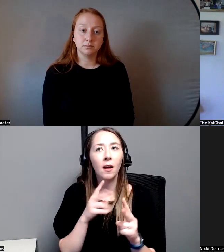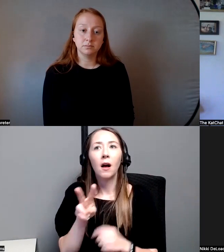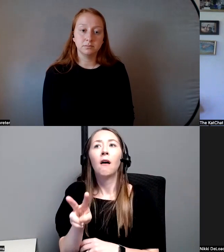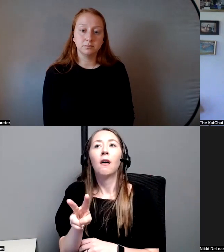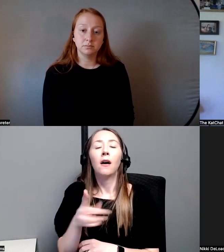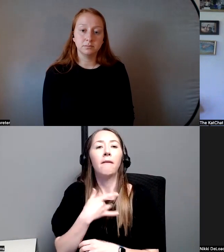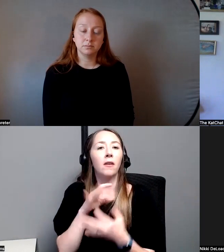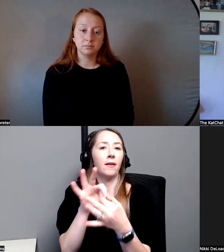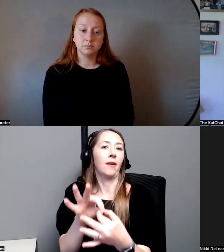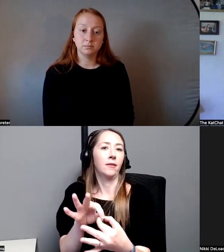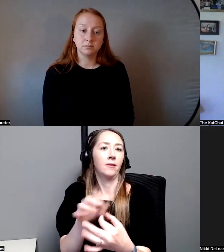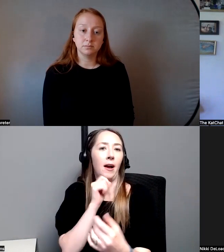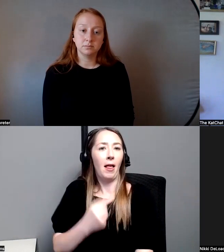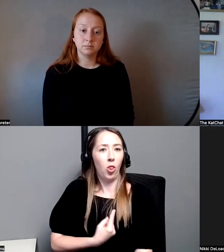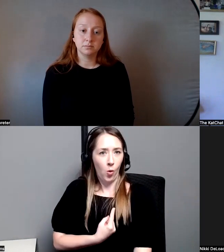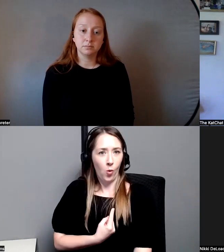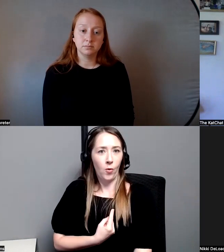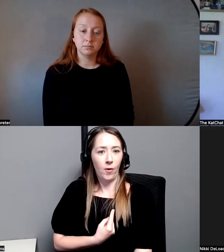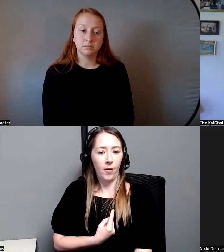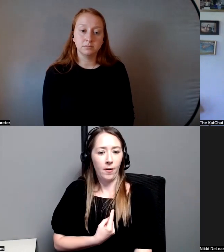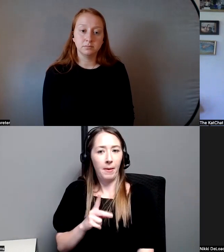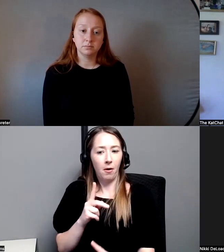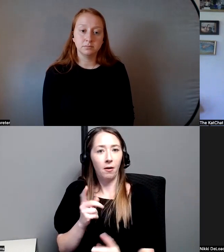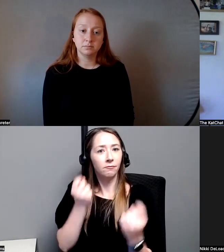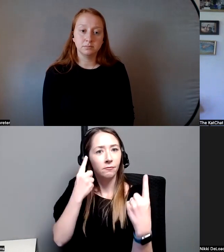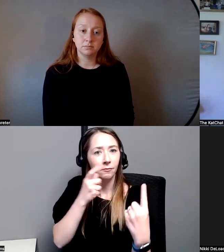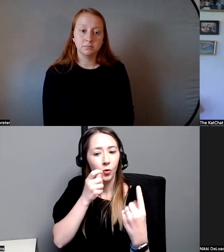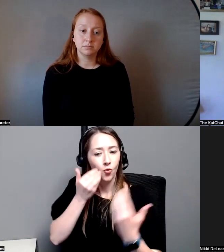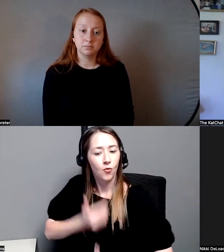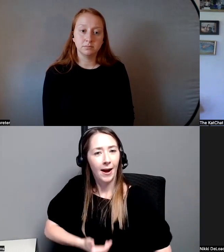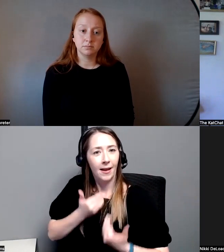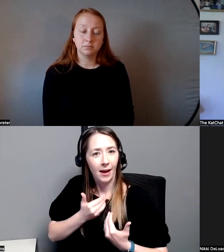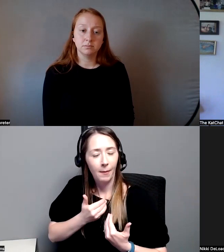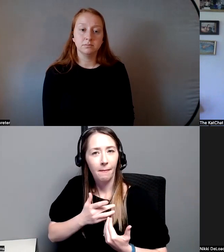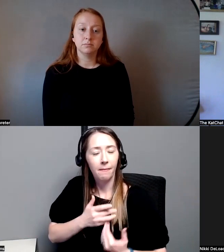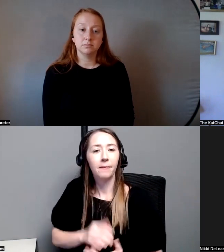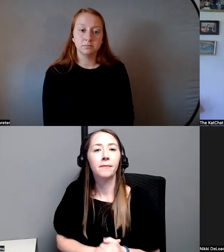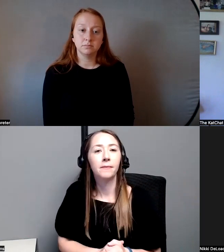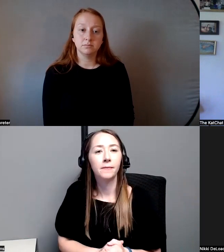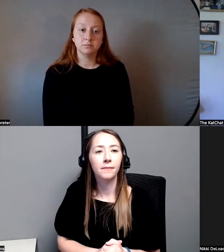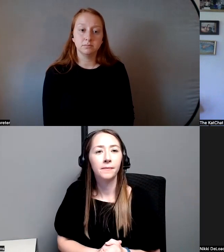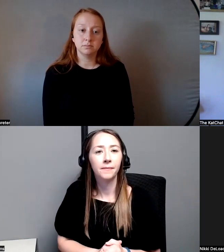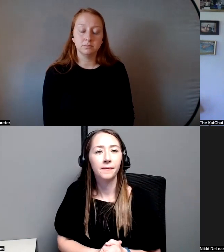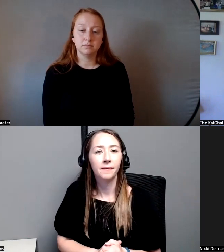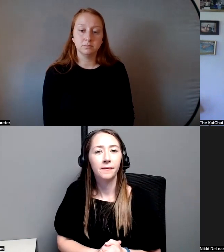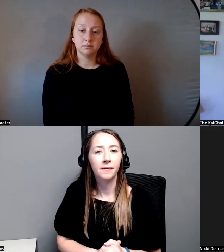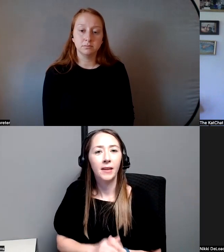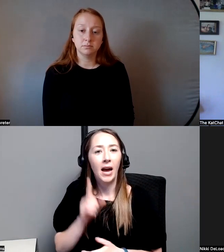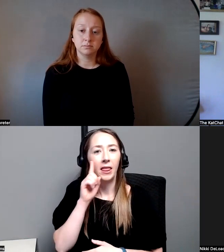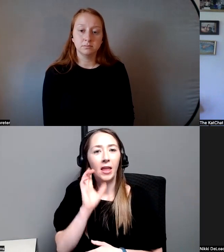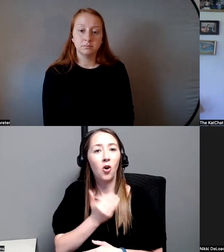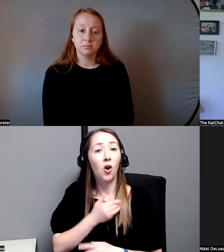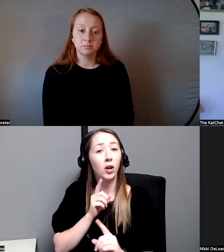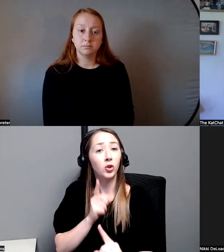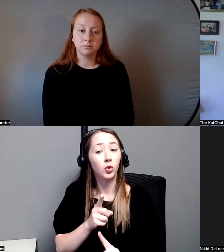alone in the world. They make people feel seen. They make people feel known. And I think all we're trying to do in this